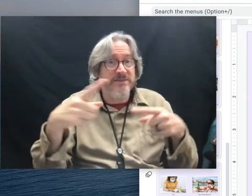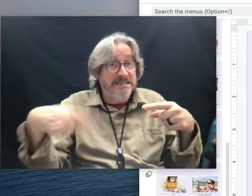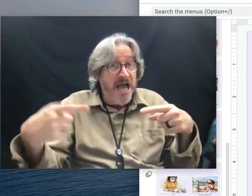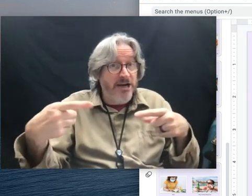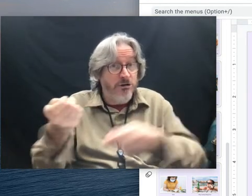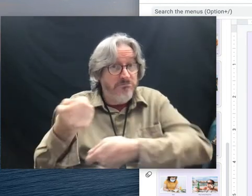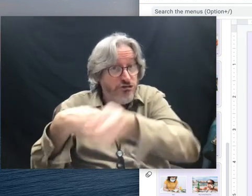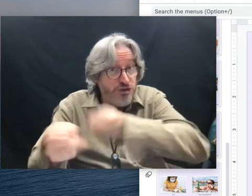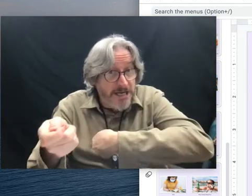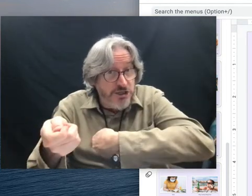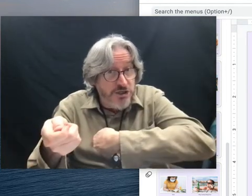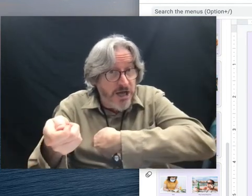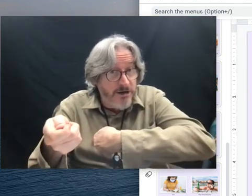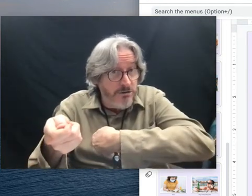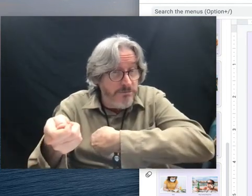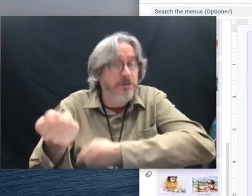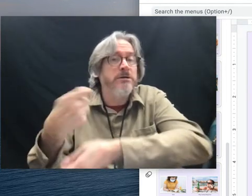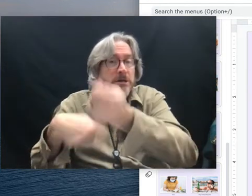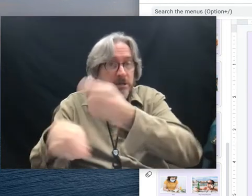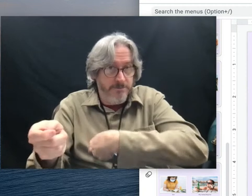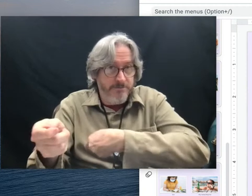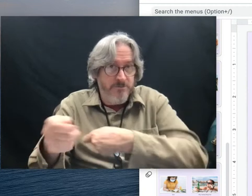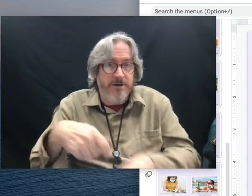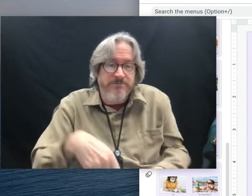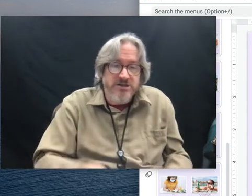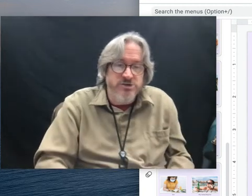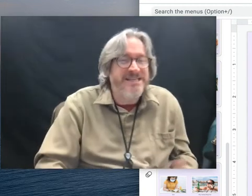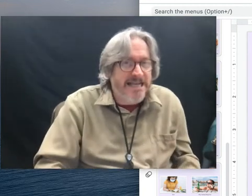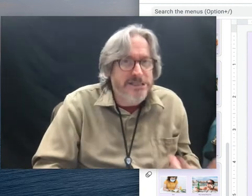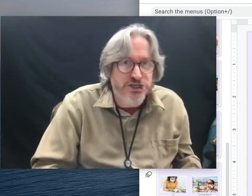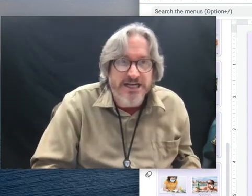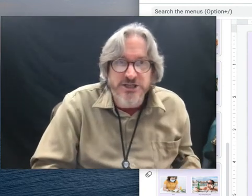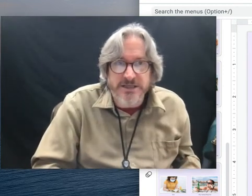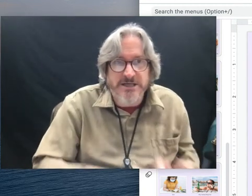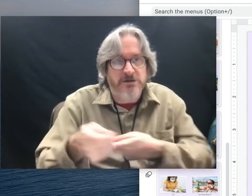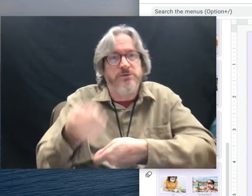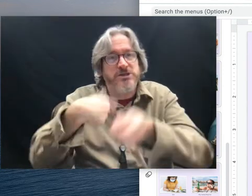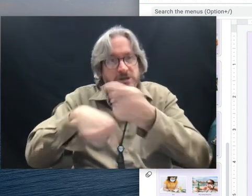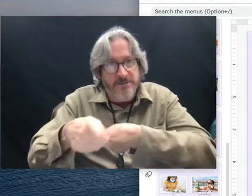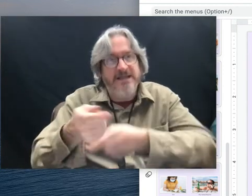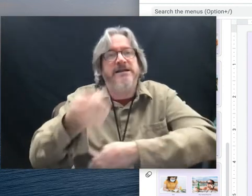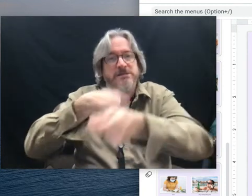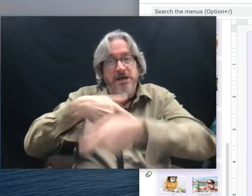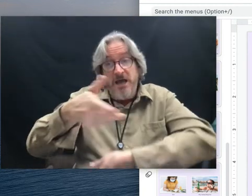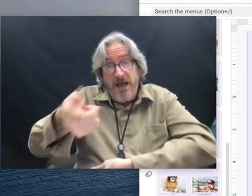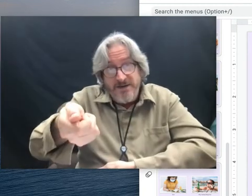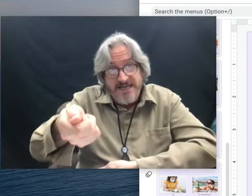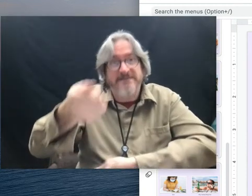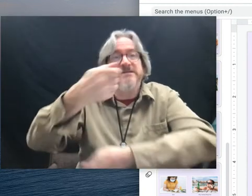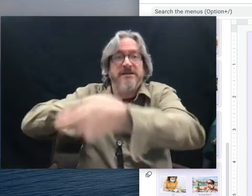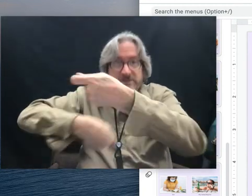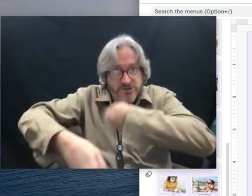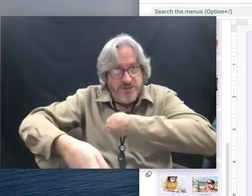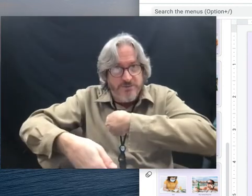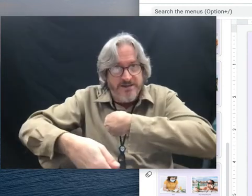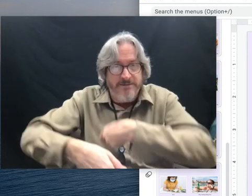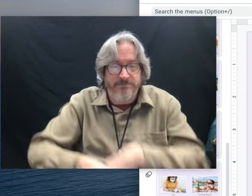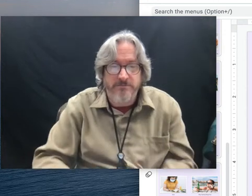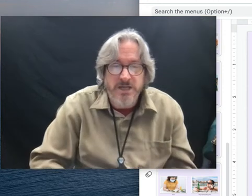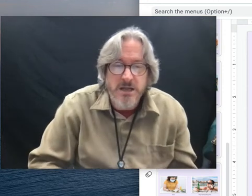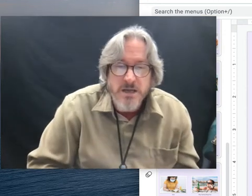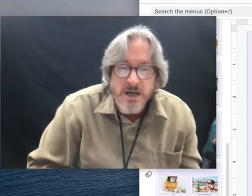same thing, tire, change the tire, right? So it's exchanging the tire. So I want you to think about that as, I'm going to take this and I'm going to switch it